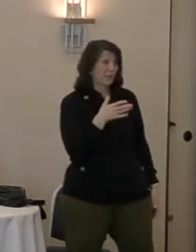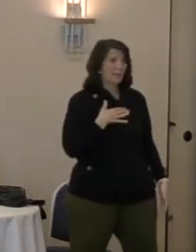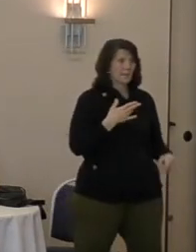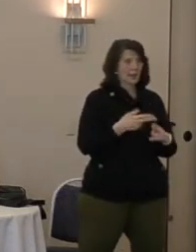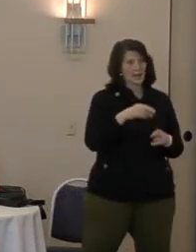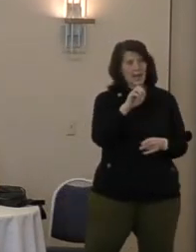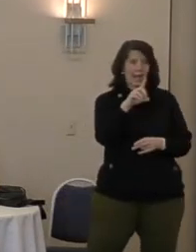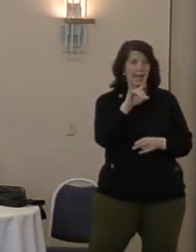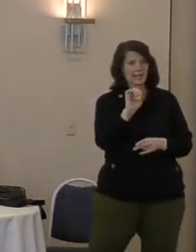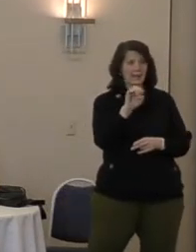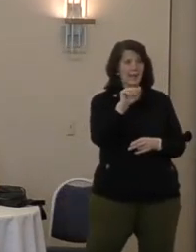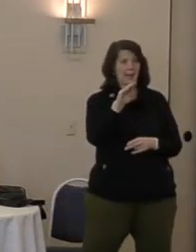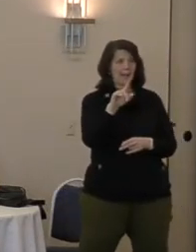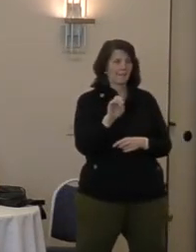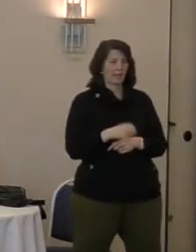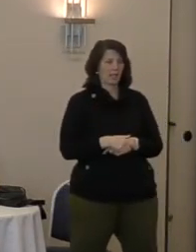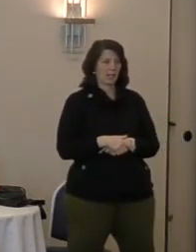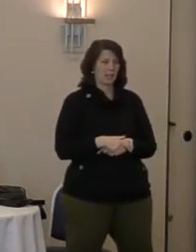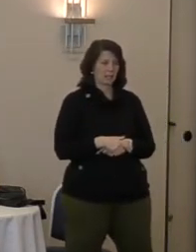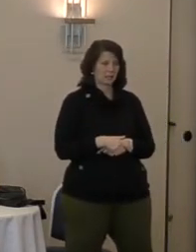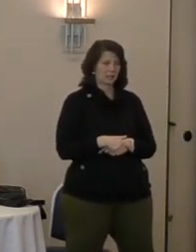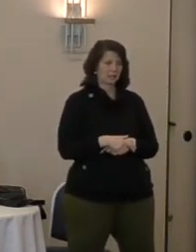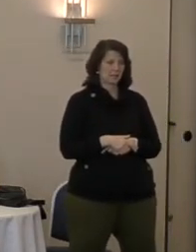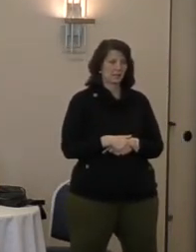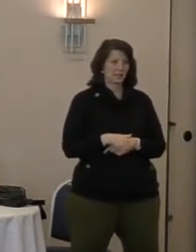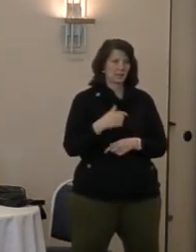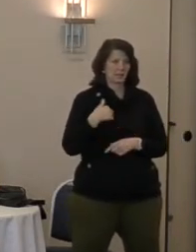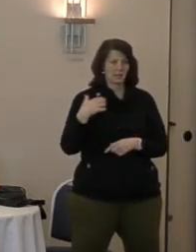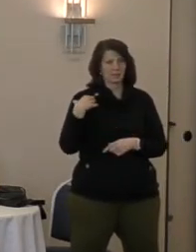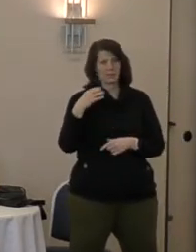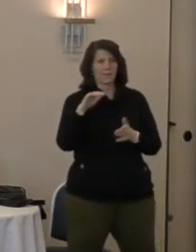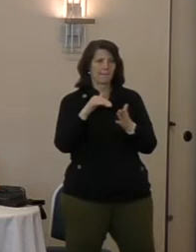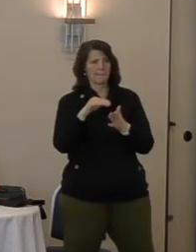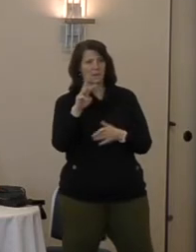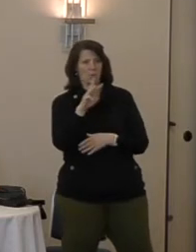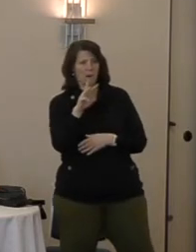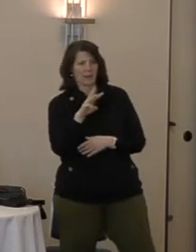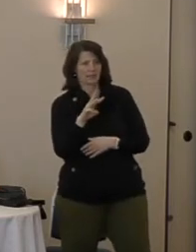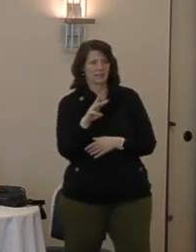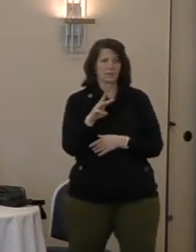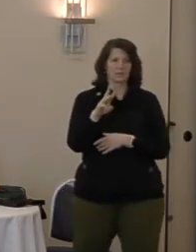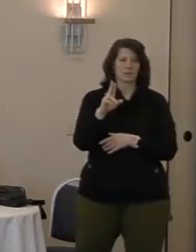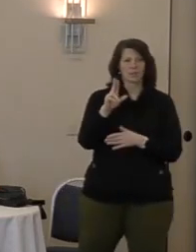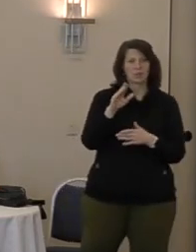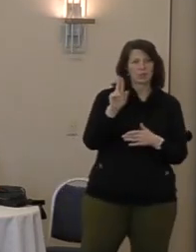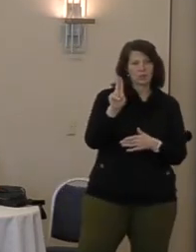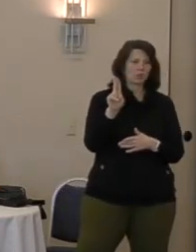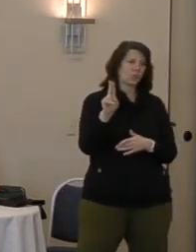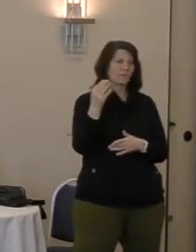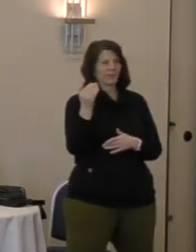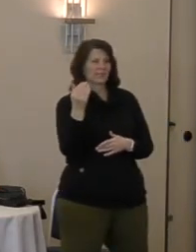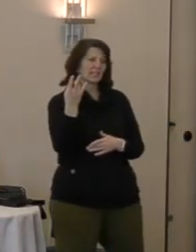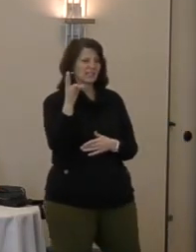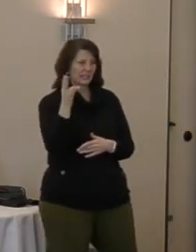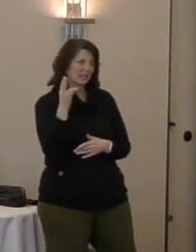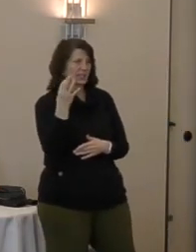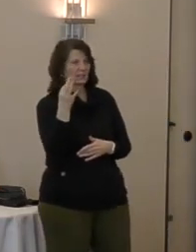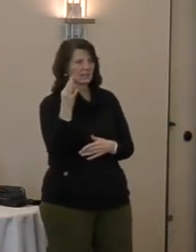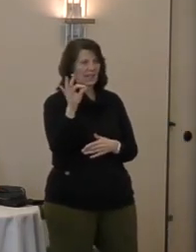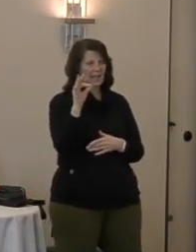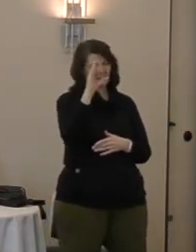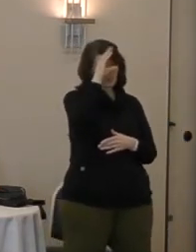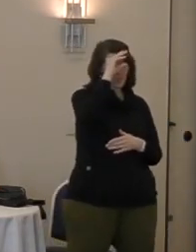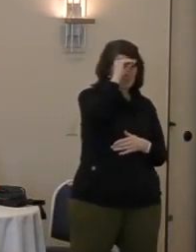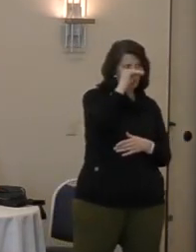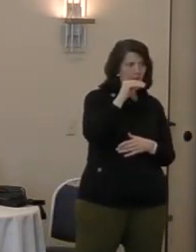My name is Eddie Abel. I coach the Midwest Thunderbirds youth, so U15, U17, U19s on the boys' side.